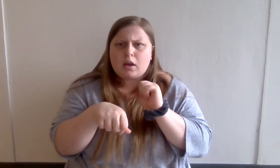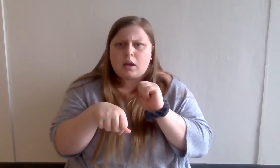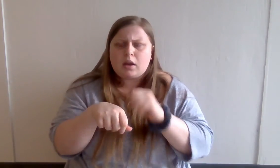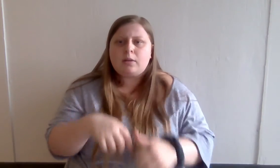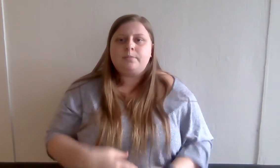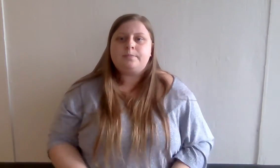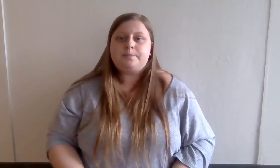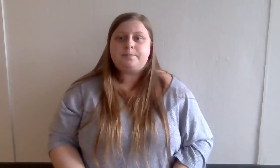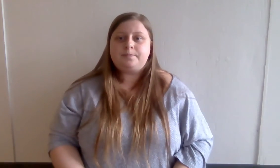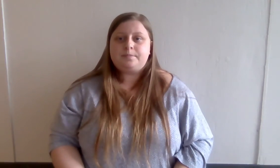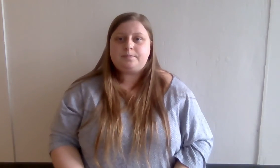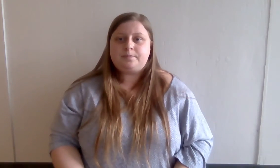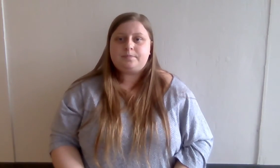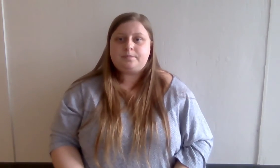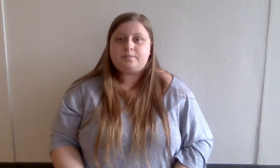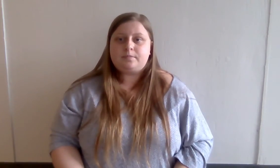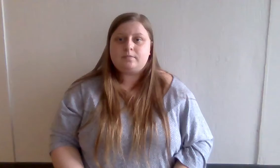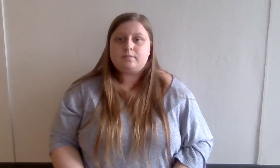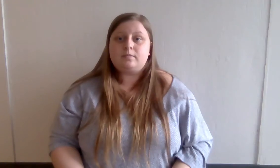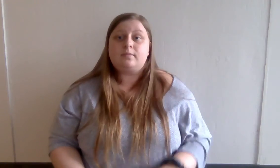"What kind of pet do you want?"